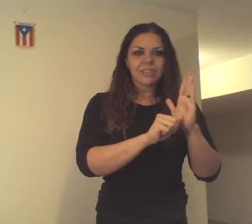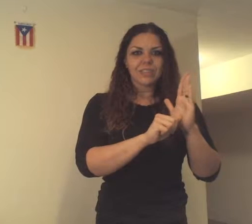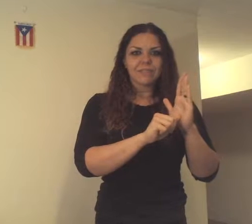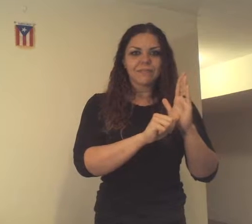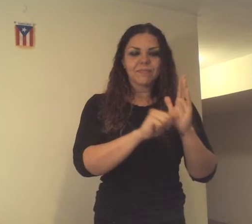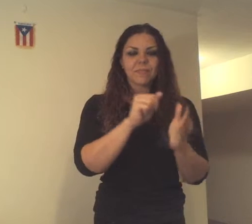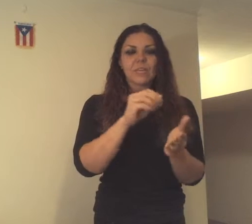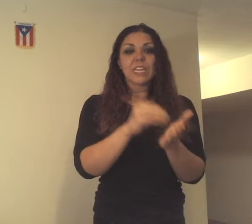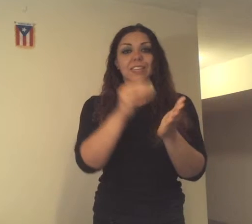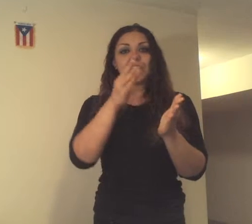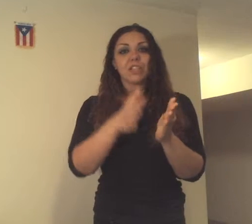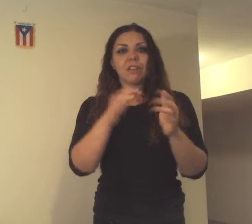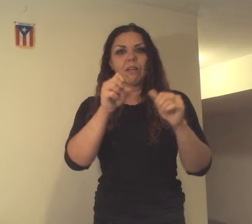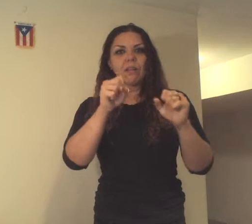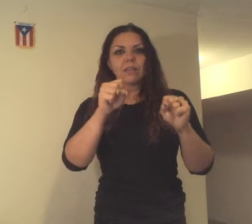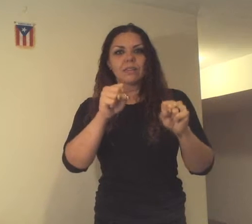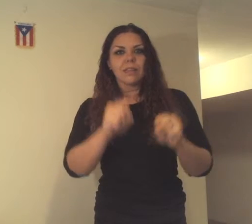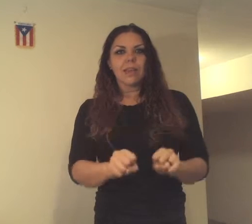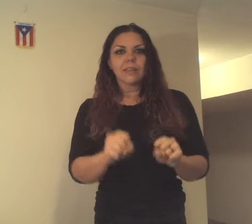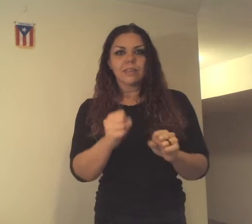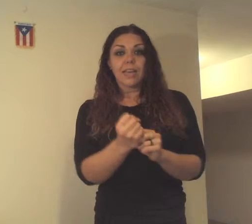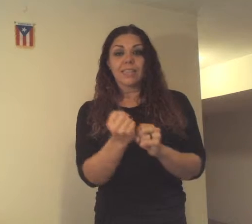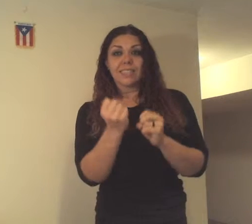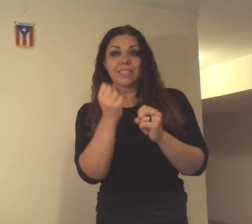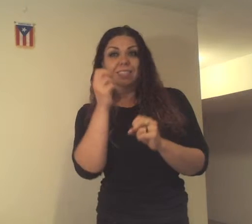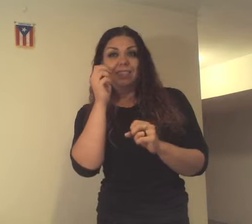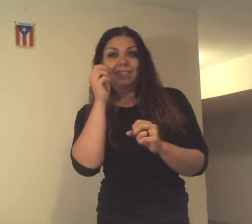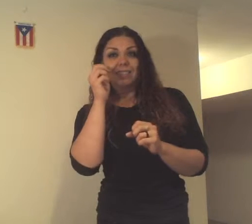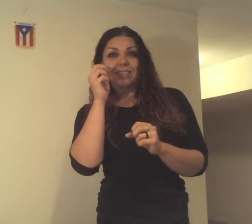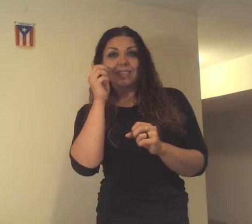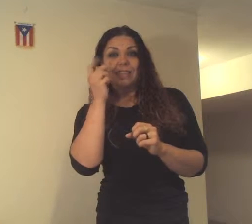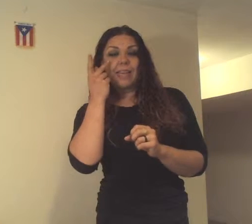Students may display captions in their native language.